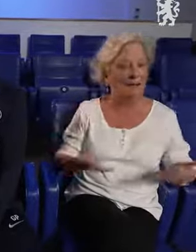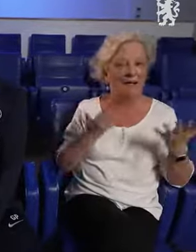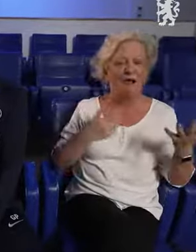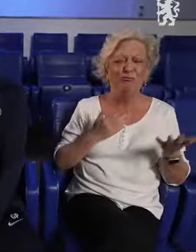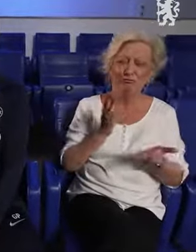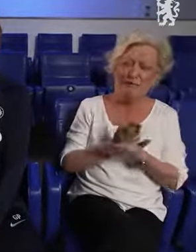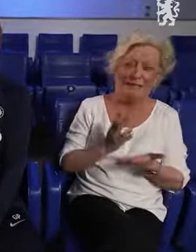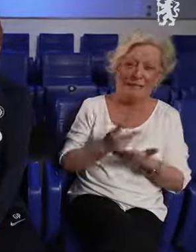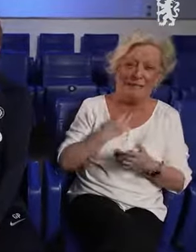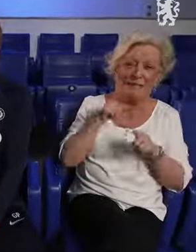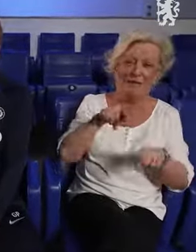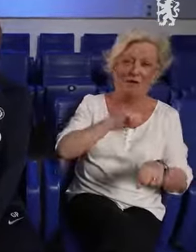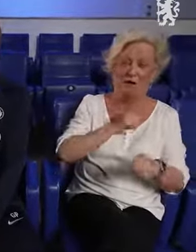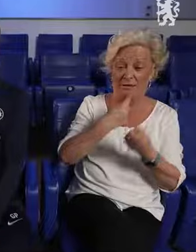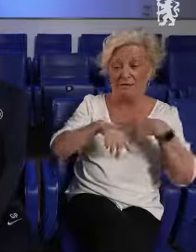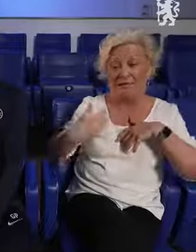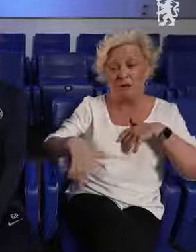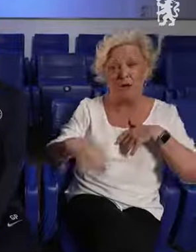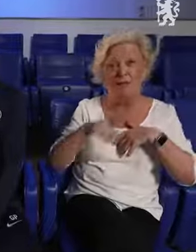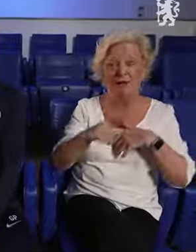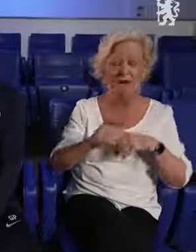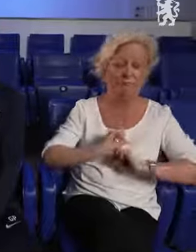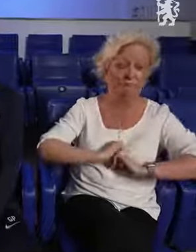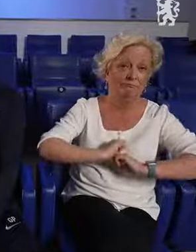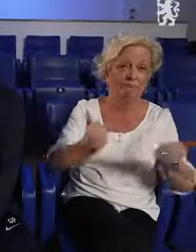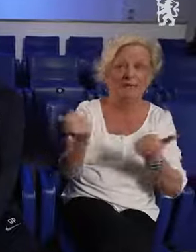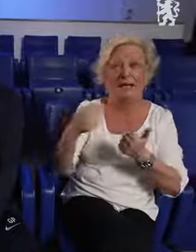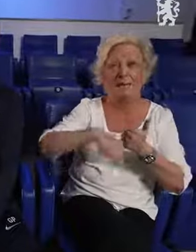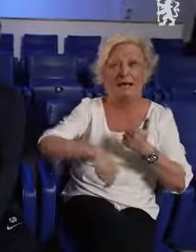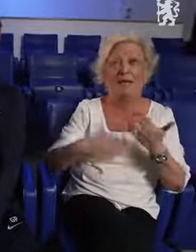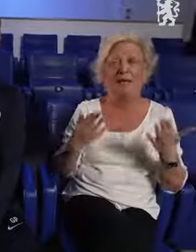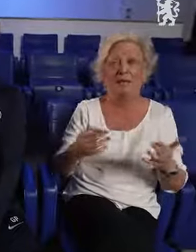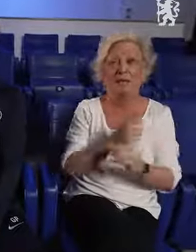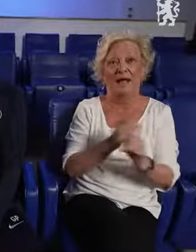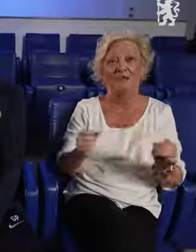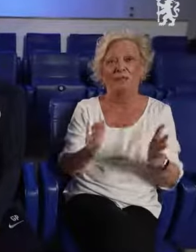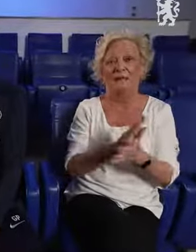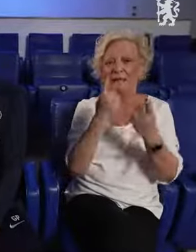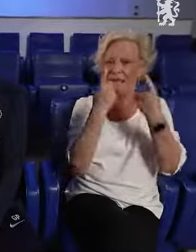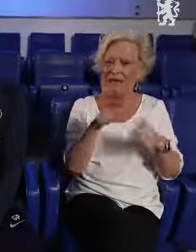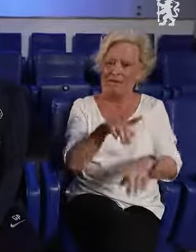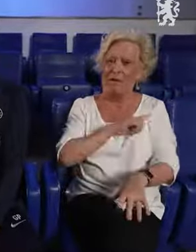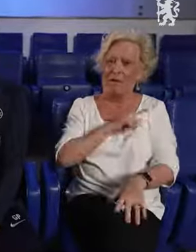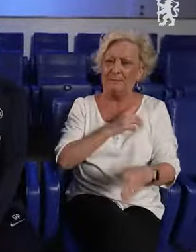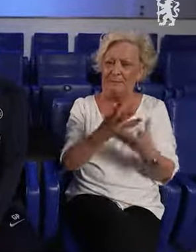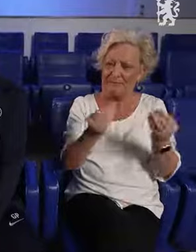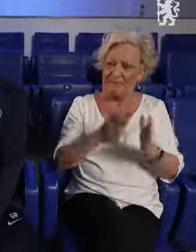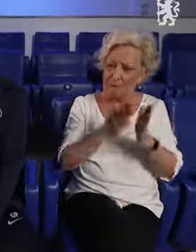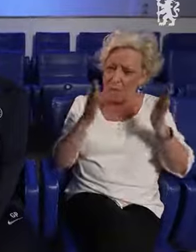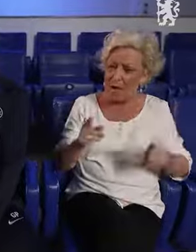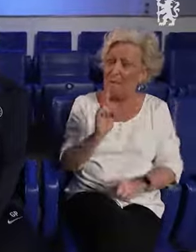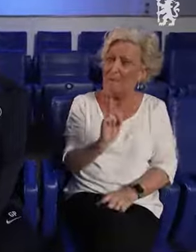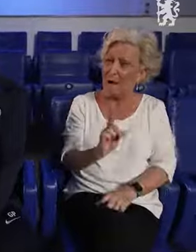lot with his injury, but it's great that he's back, and we're looking forward to seeing him on the pitch. We have to be careful with him because he's been away for a while, but